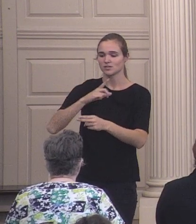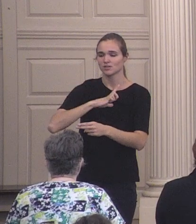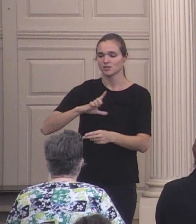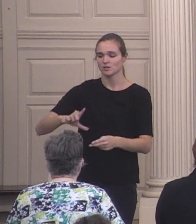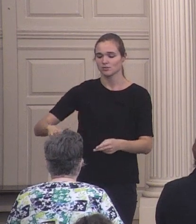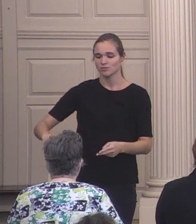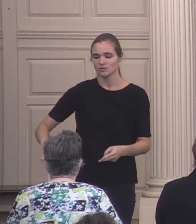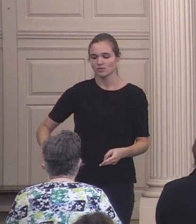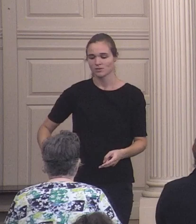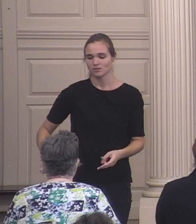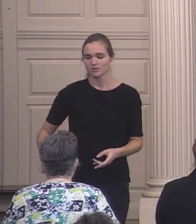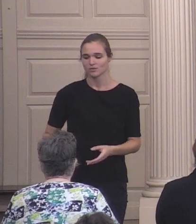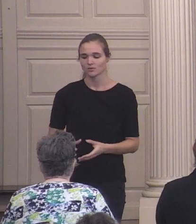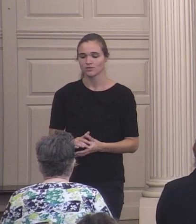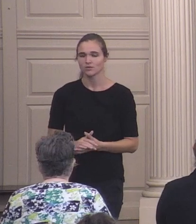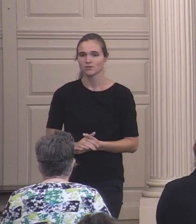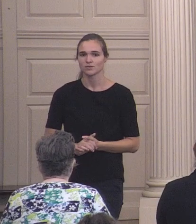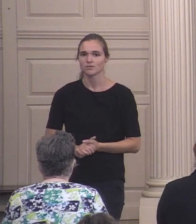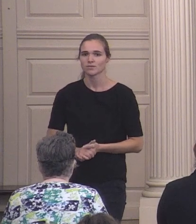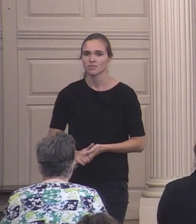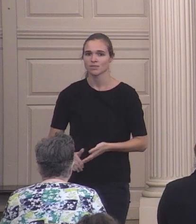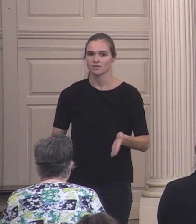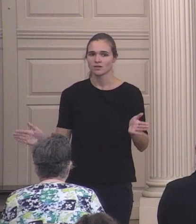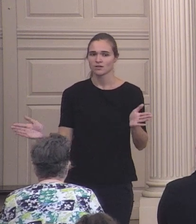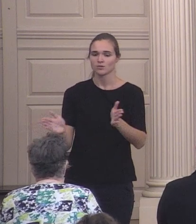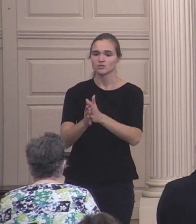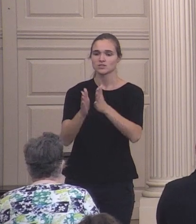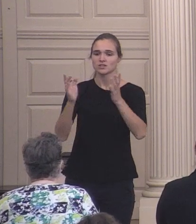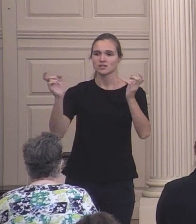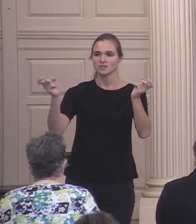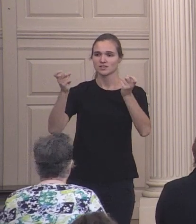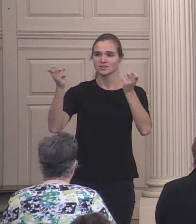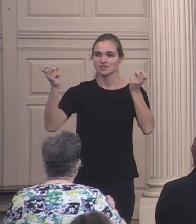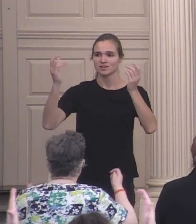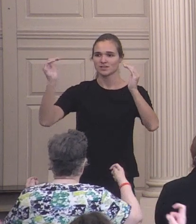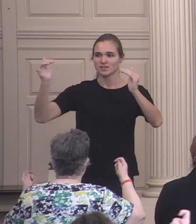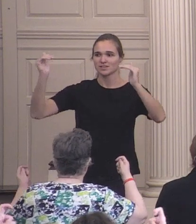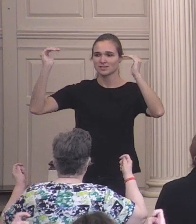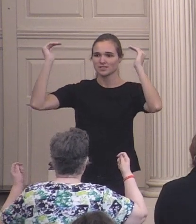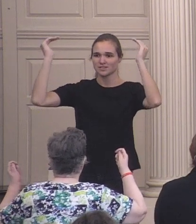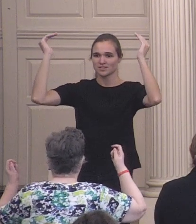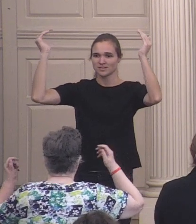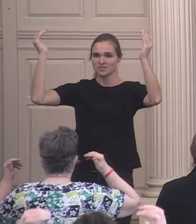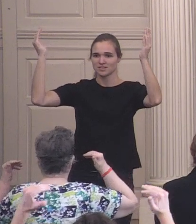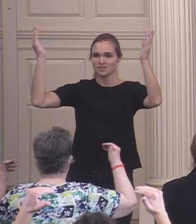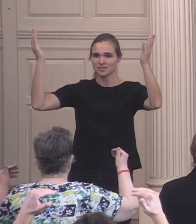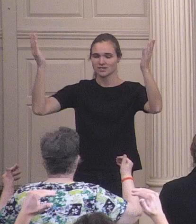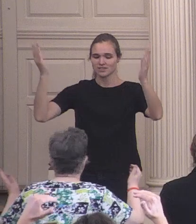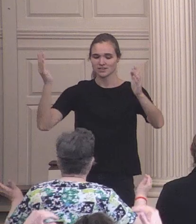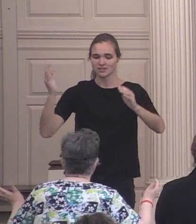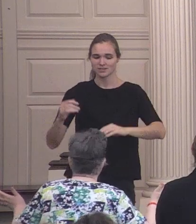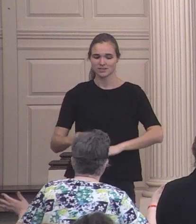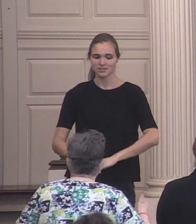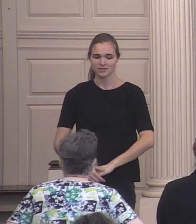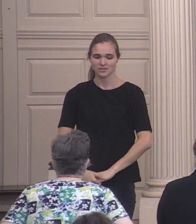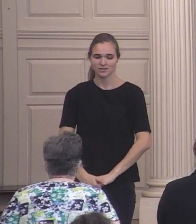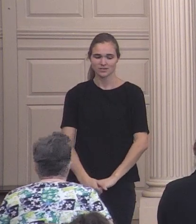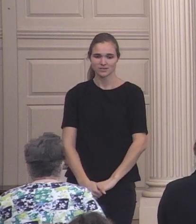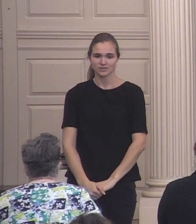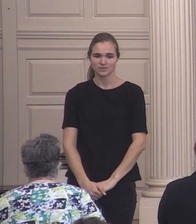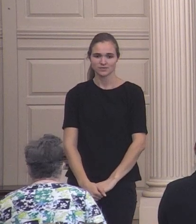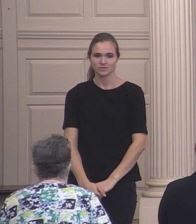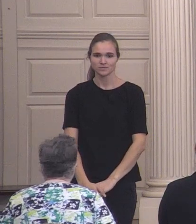dancing the name of the Lord. Hosanna in the